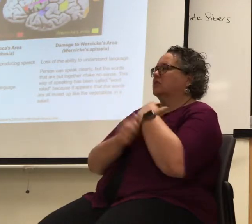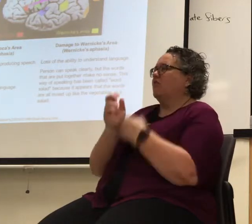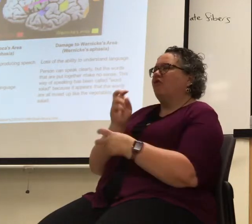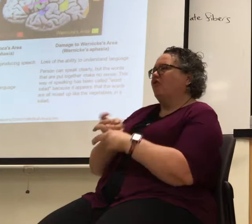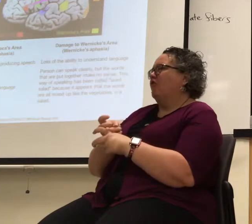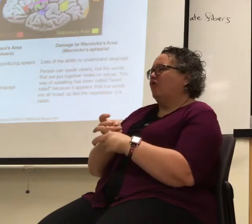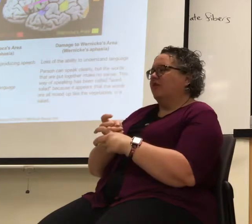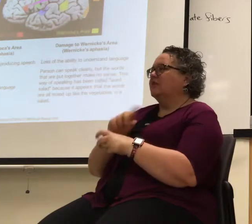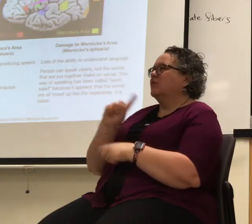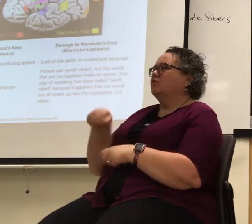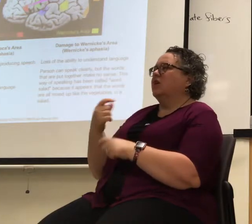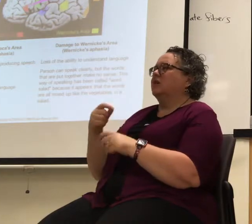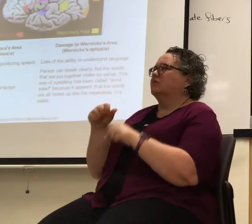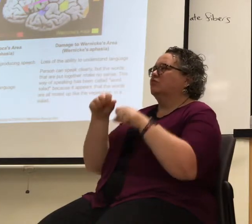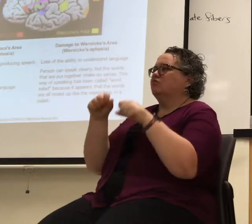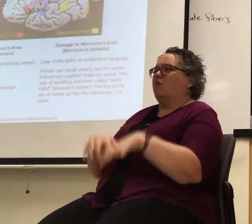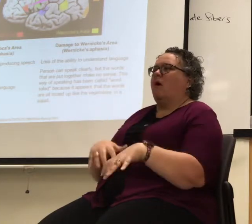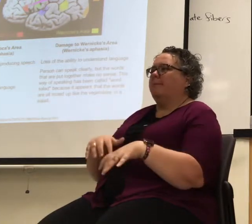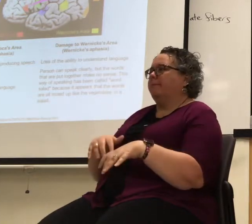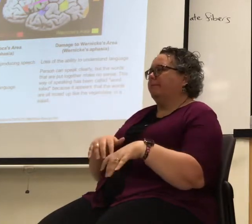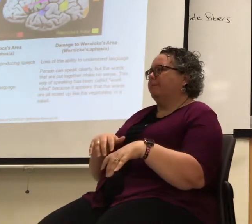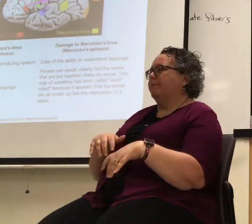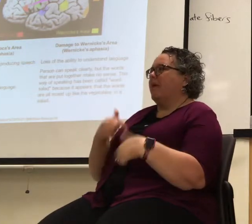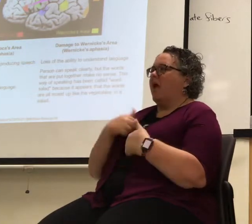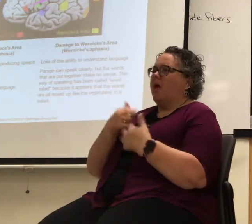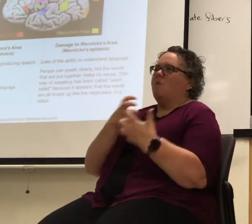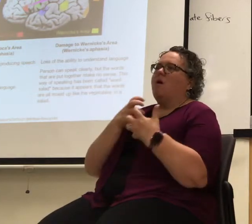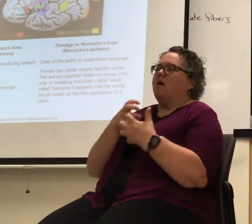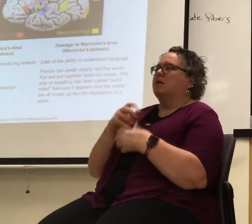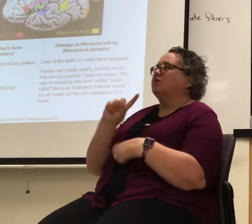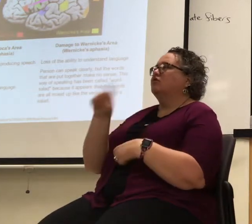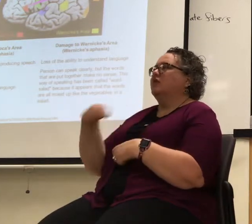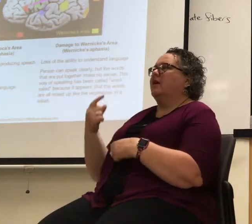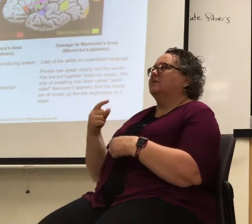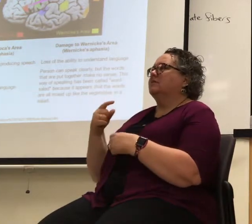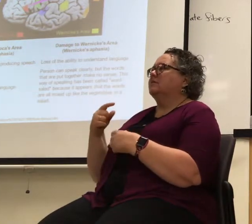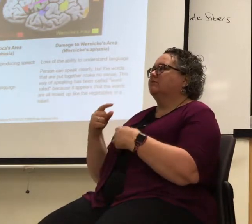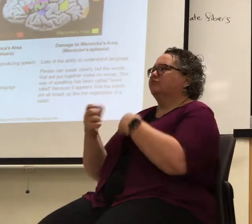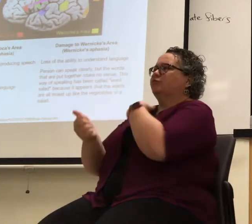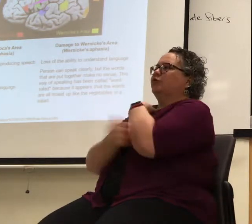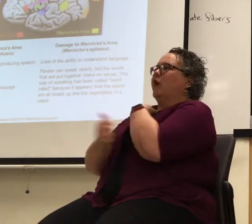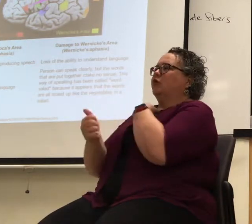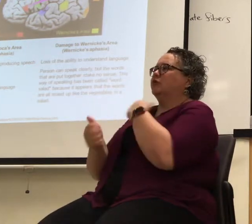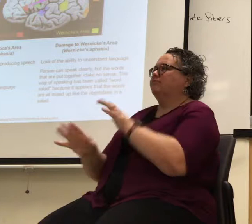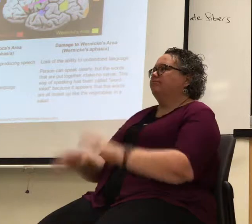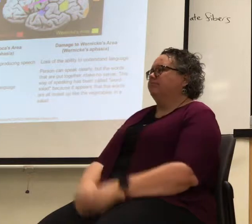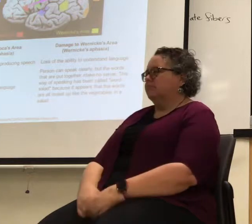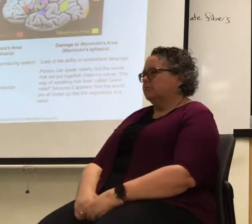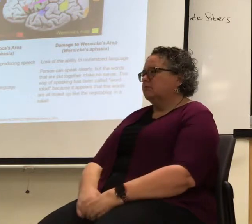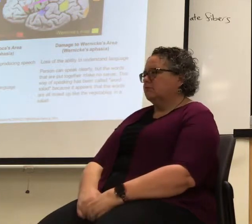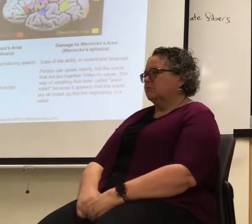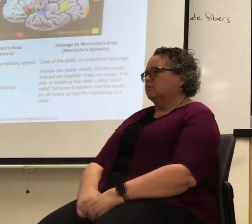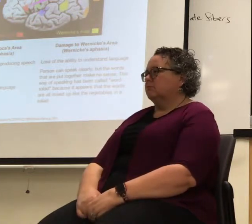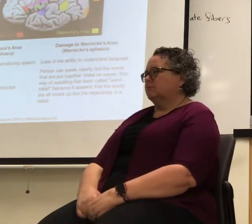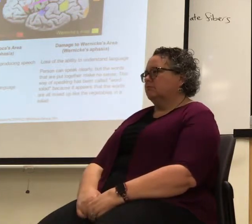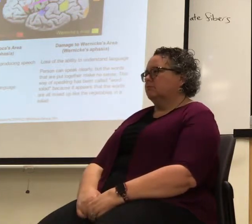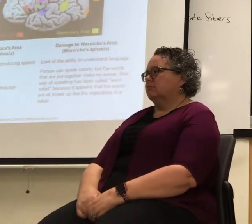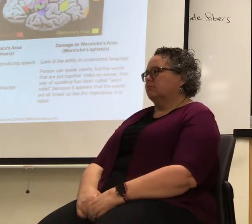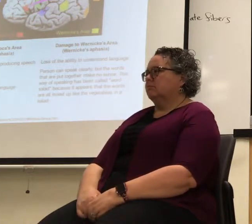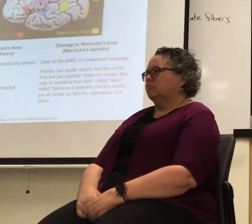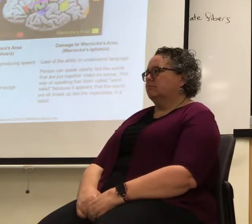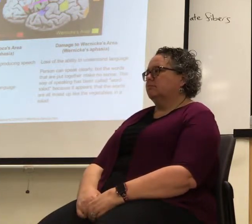and so you drop words of a sentence, and you hope context you can communicate what you're trying to